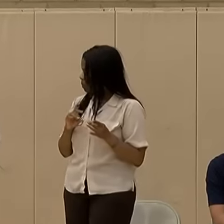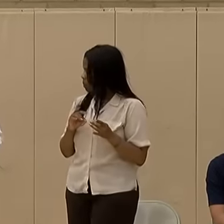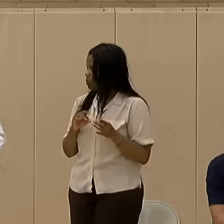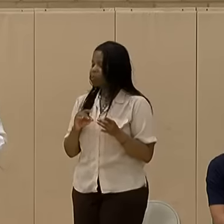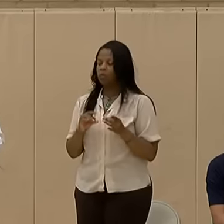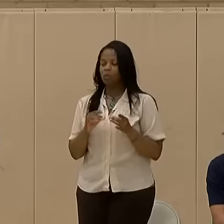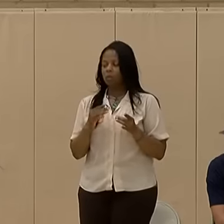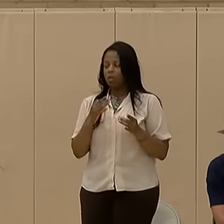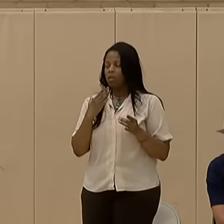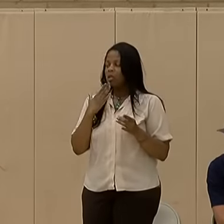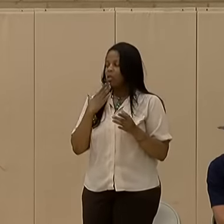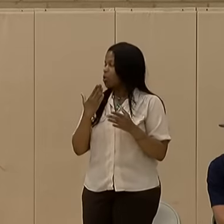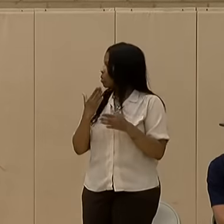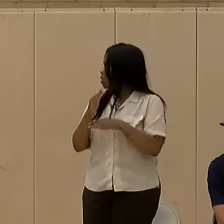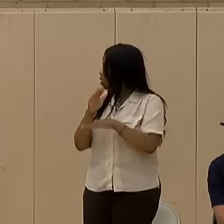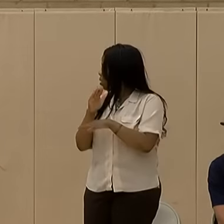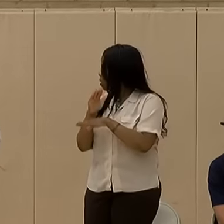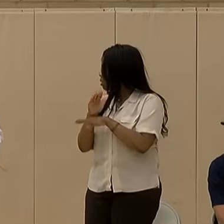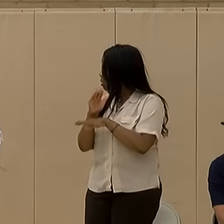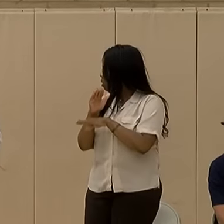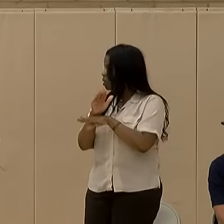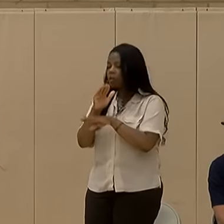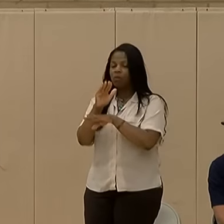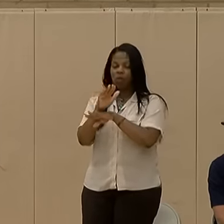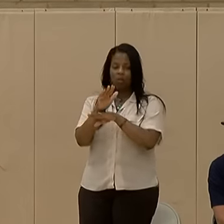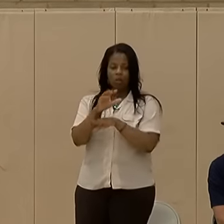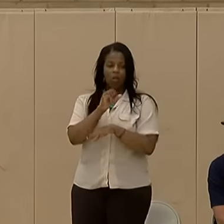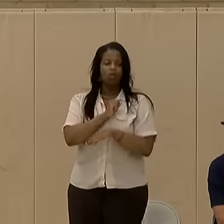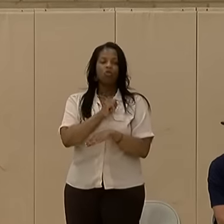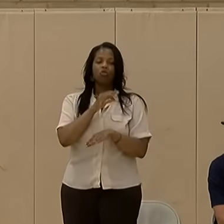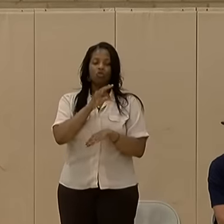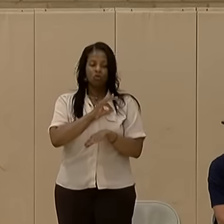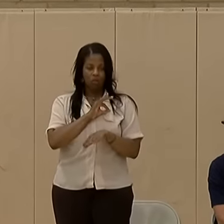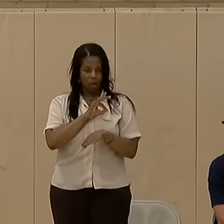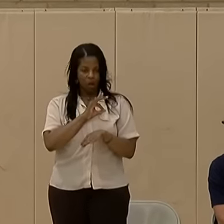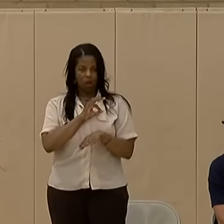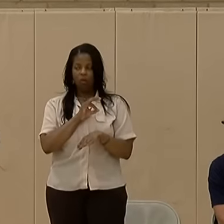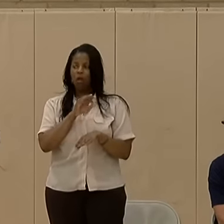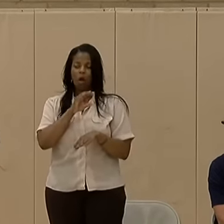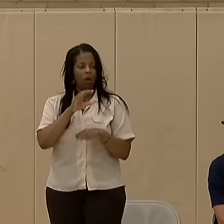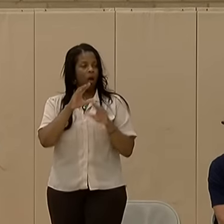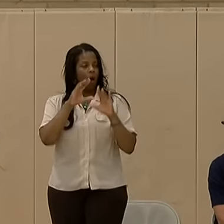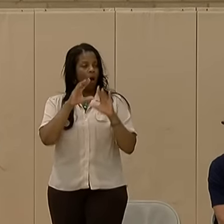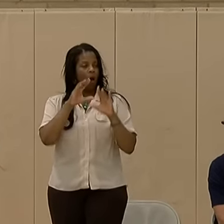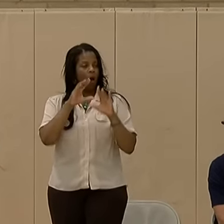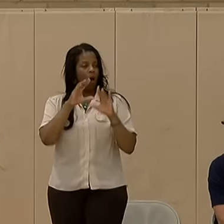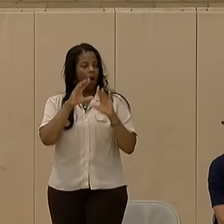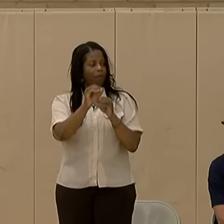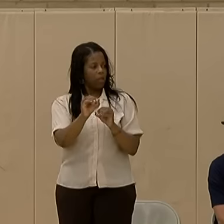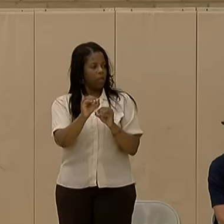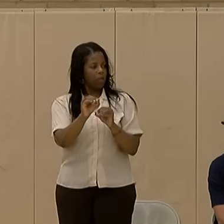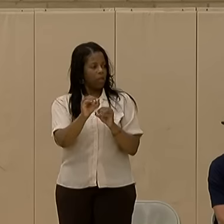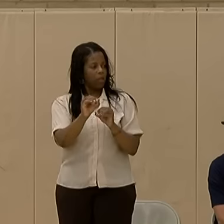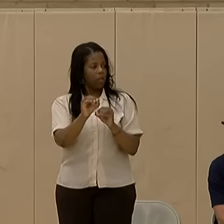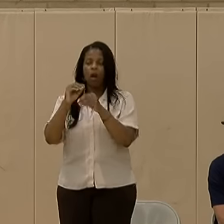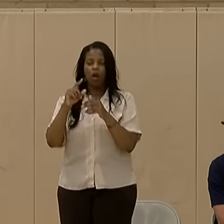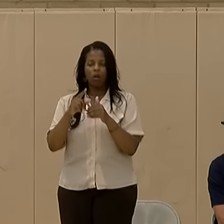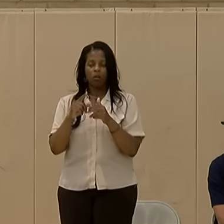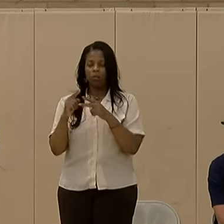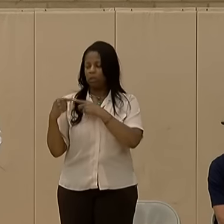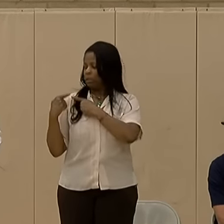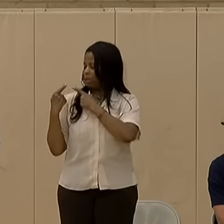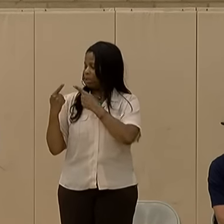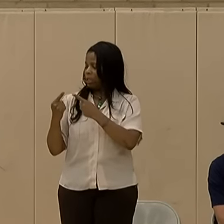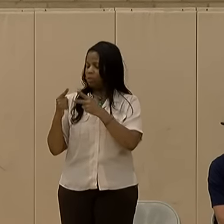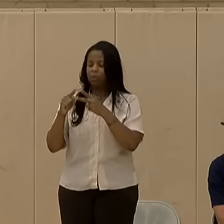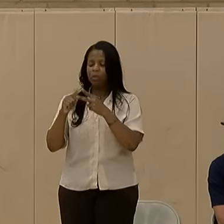Good evening. The Sheriff's Office has been involved in this effort since the get-go Thursday night, just to kind of bring you up